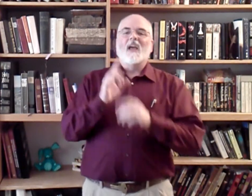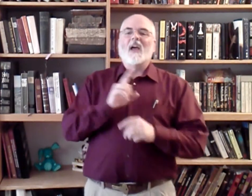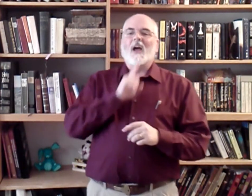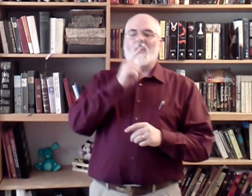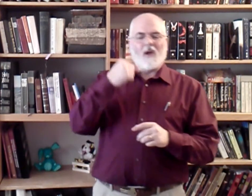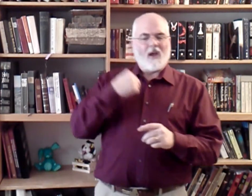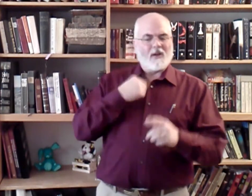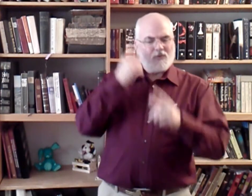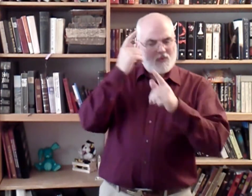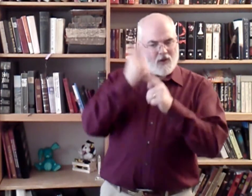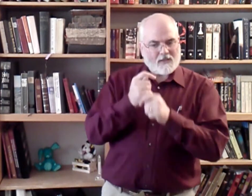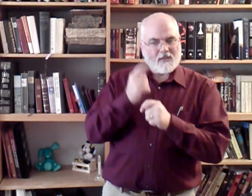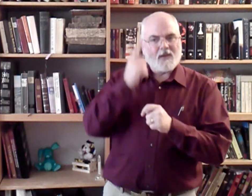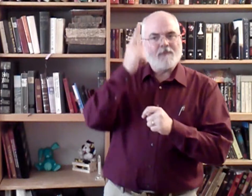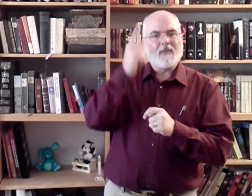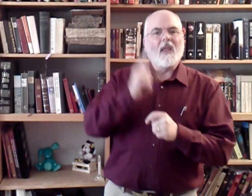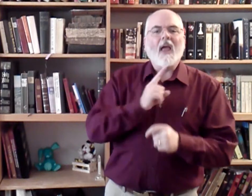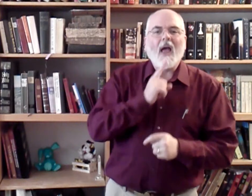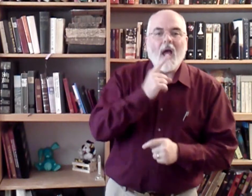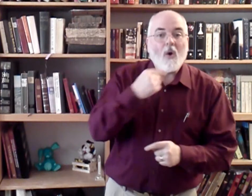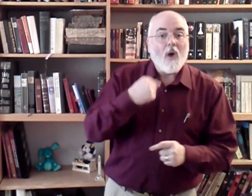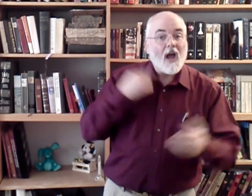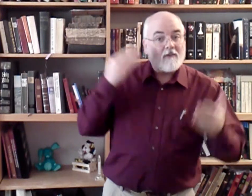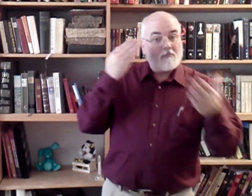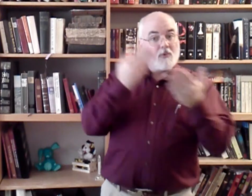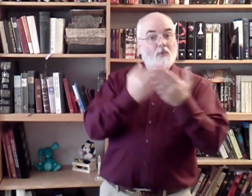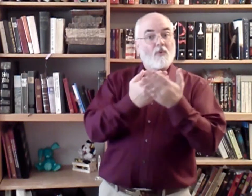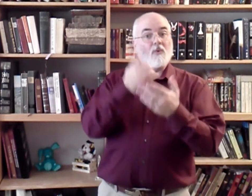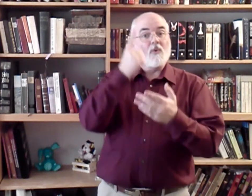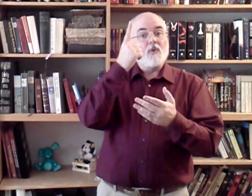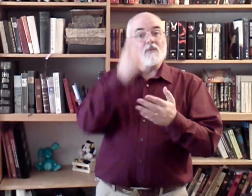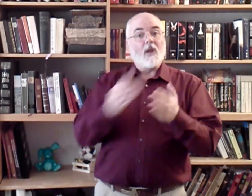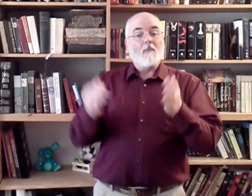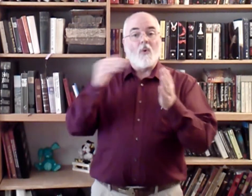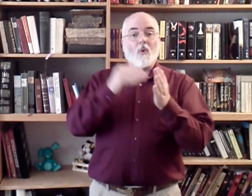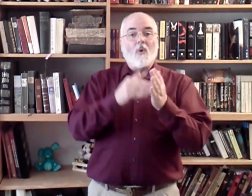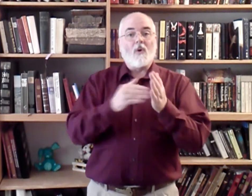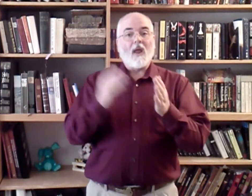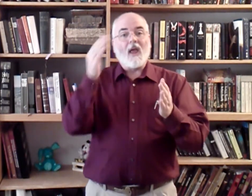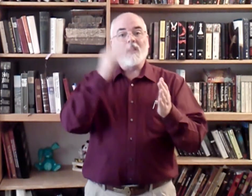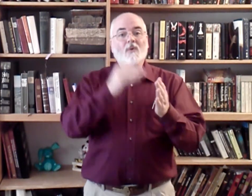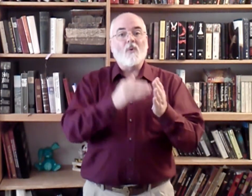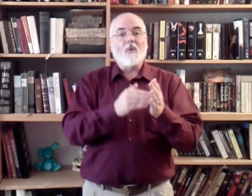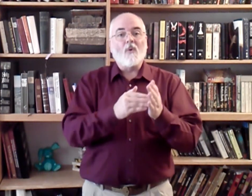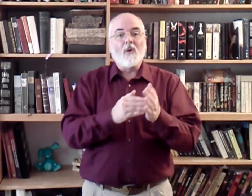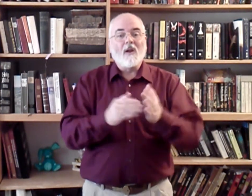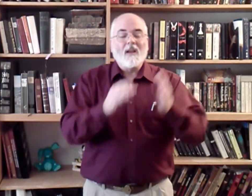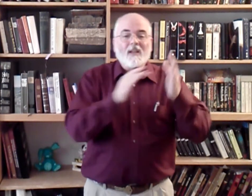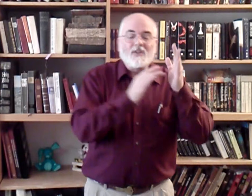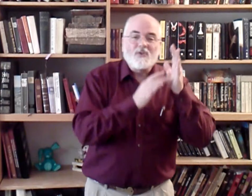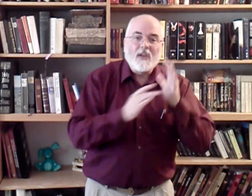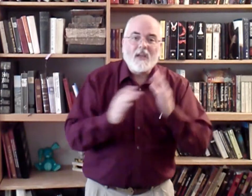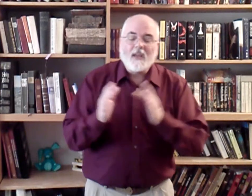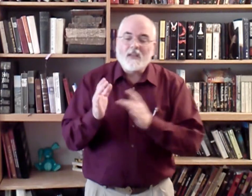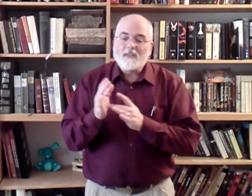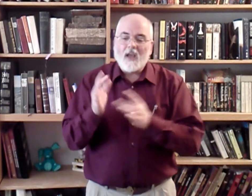how I trust Him, how I've proved Him more and more! Jesus,